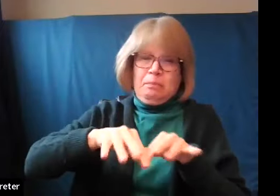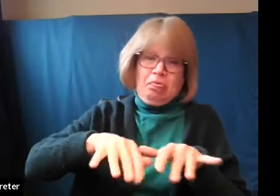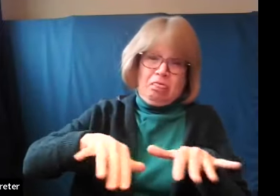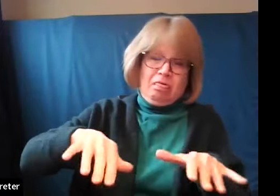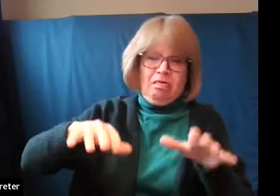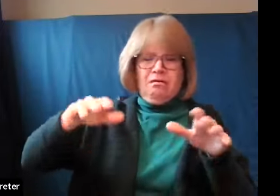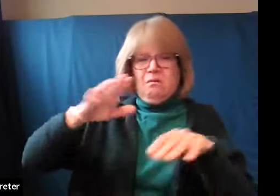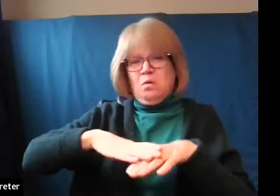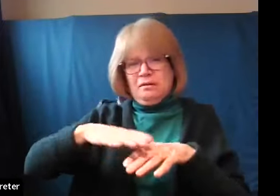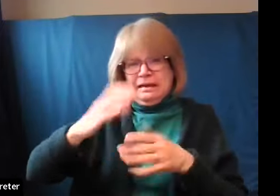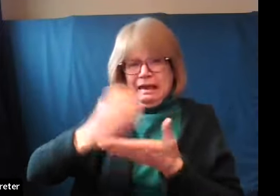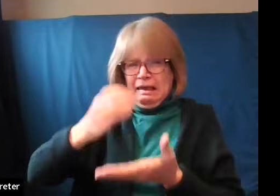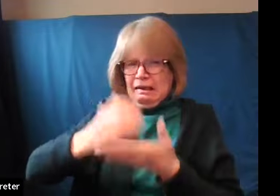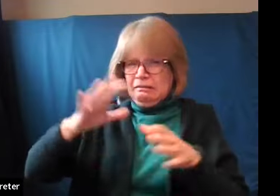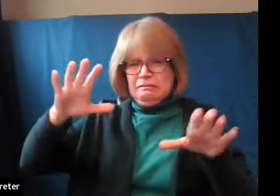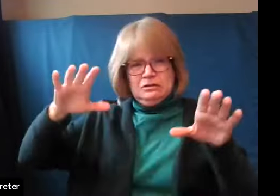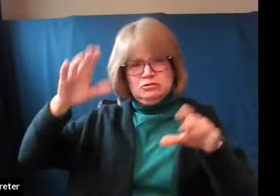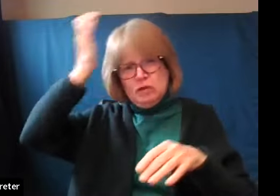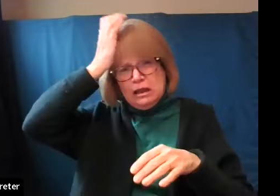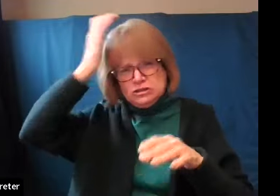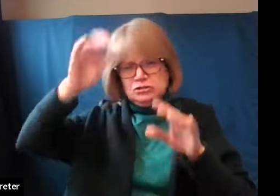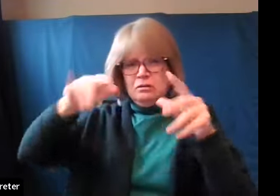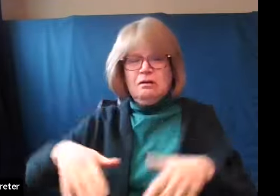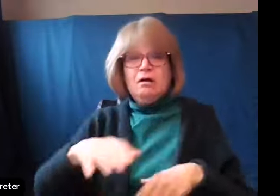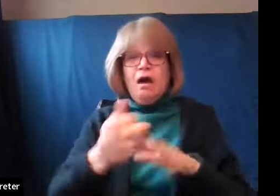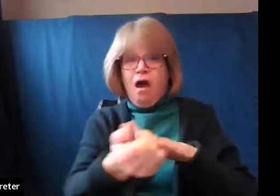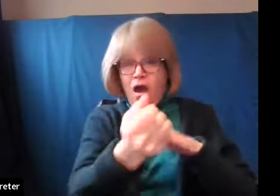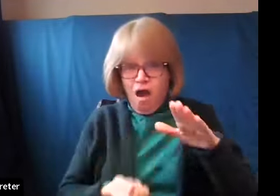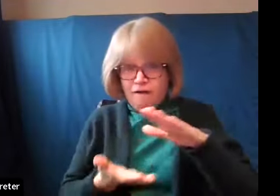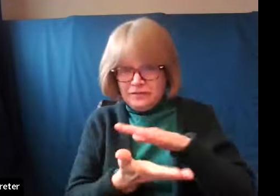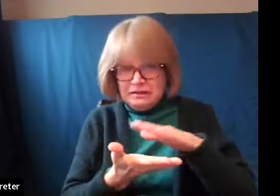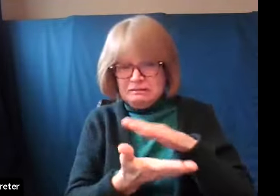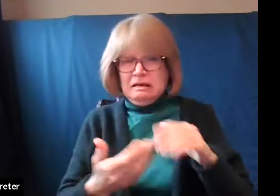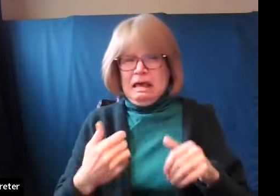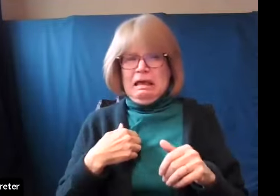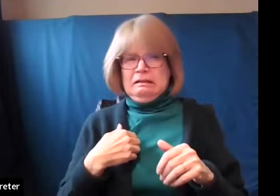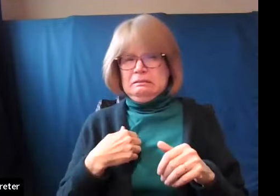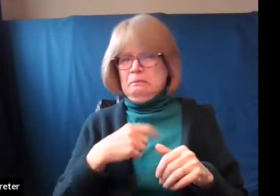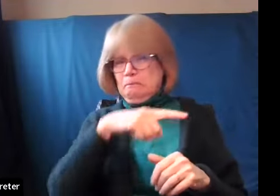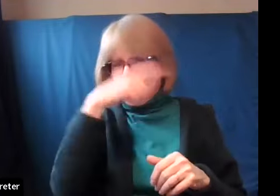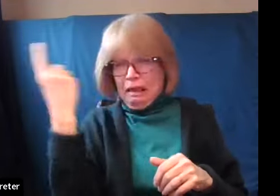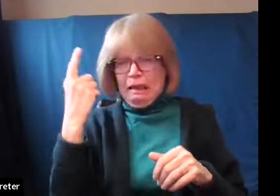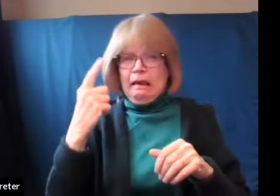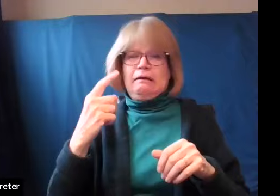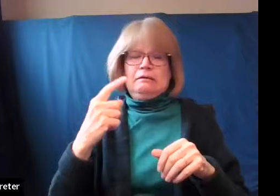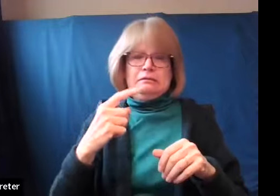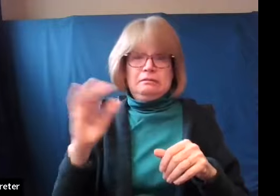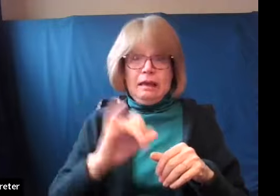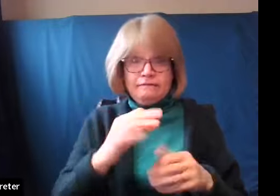sides like the wax of a cheap holiday candle. The oven coated with the carbonized soot of a long ago